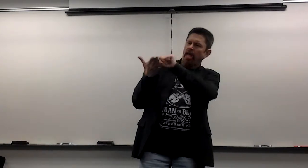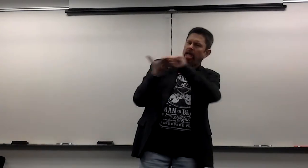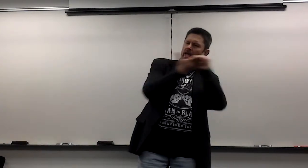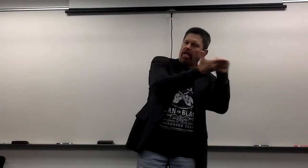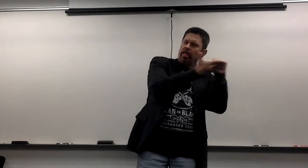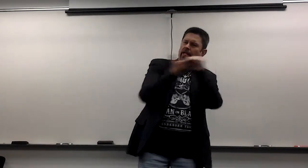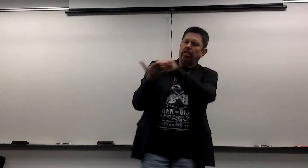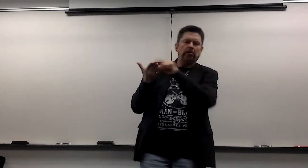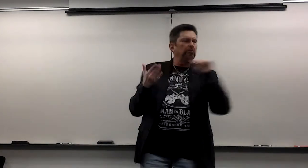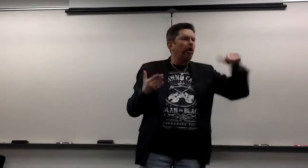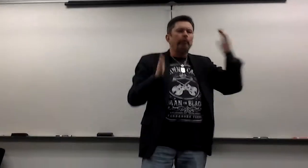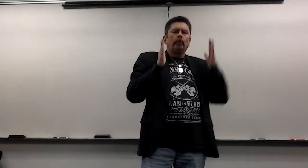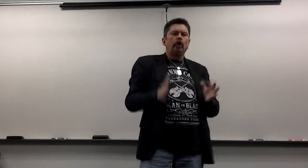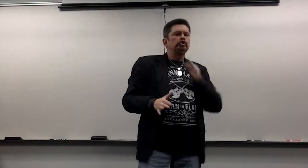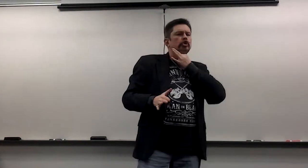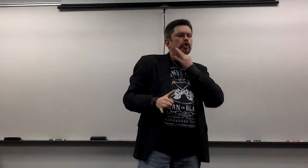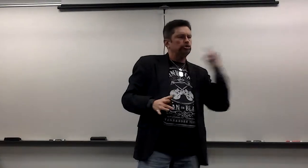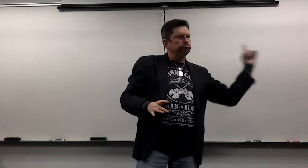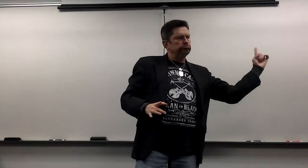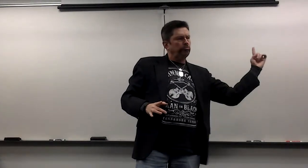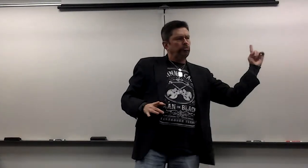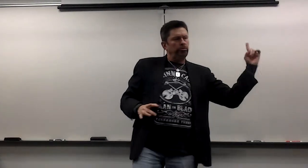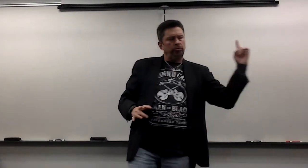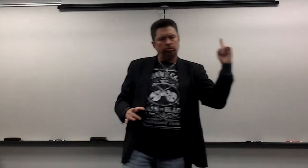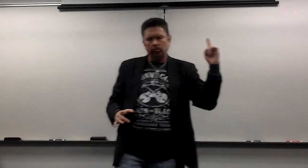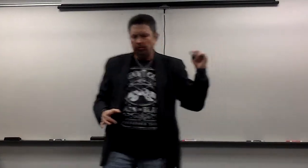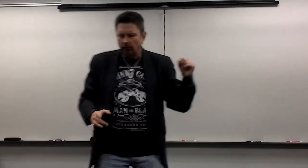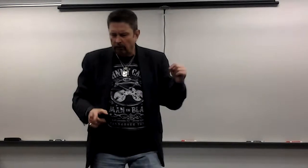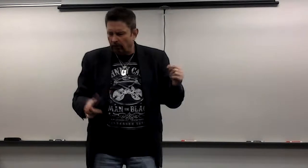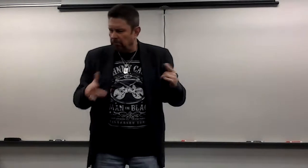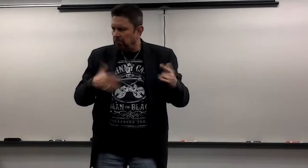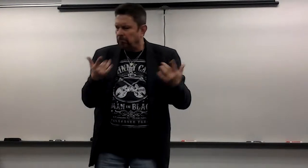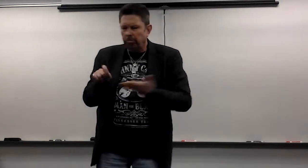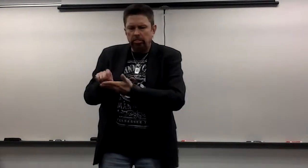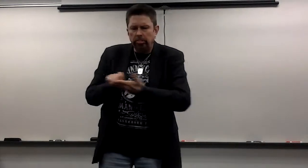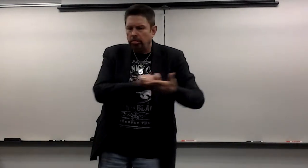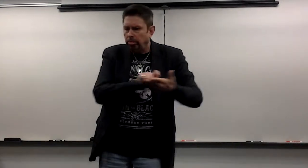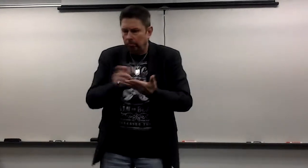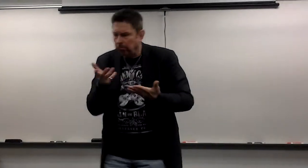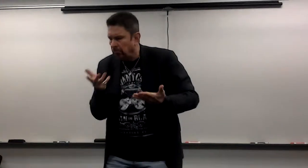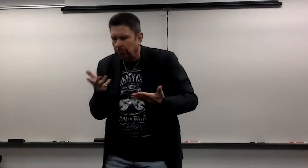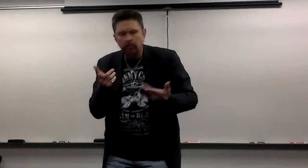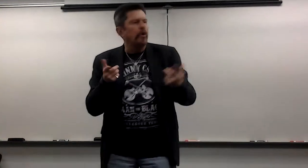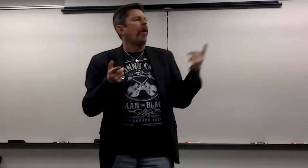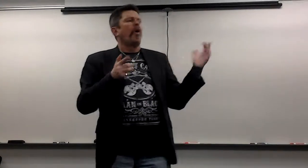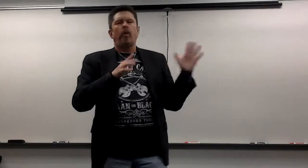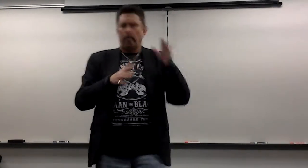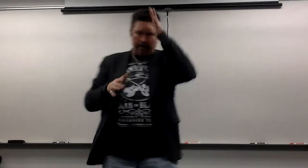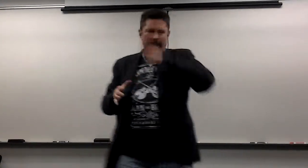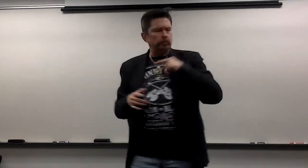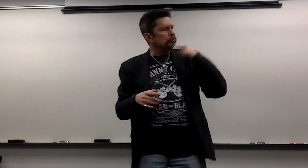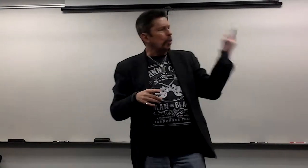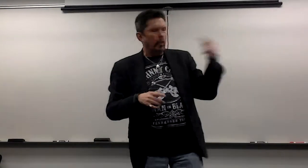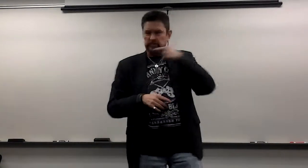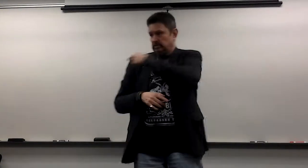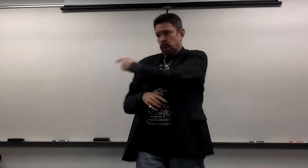forth. Other people noticed that they were writing back and forth, so the bartender was curious. He came and said, "What are you guys doing?"